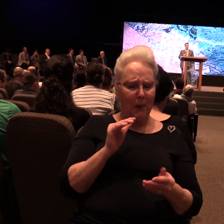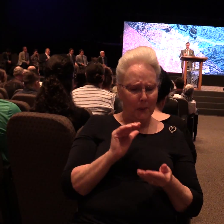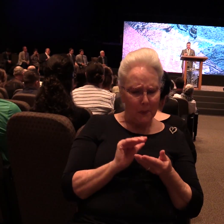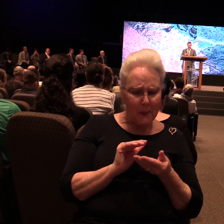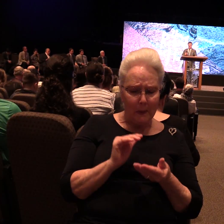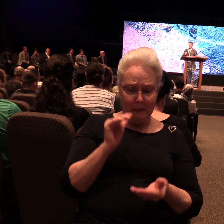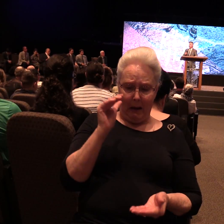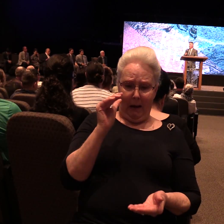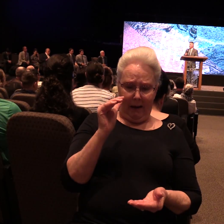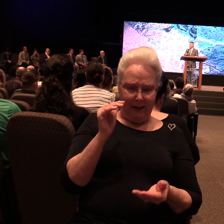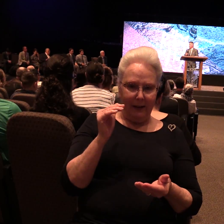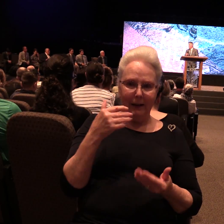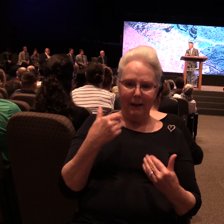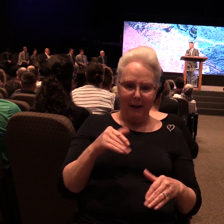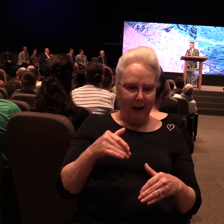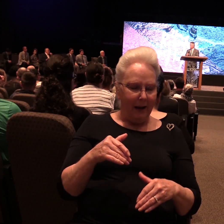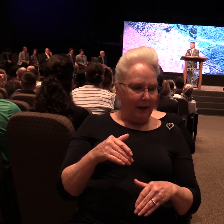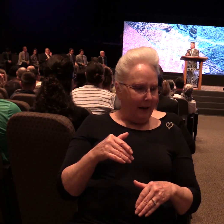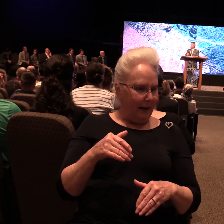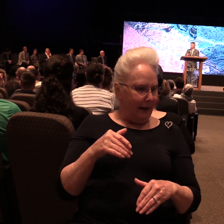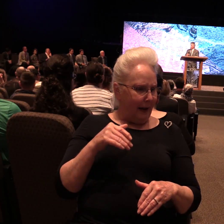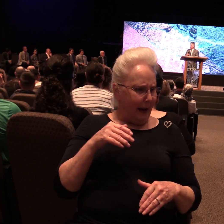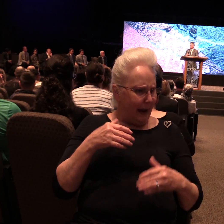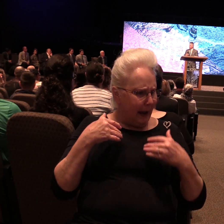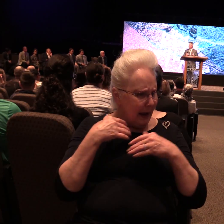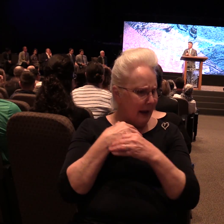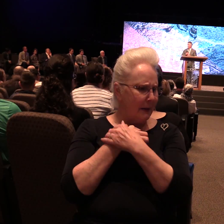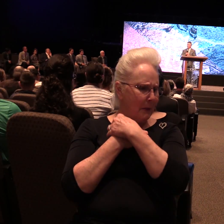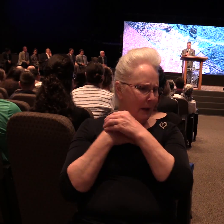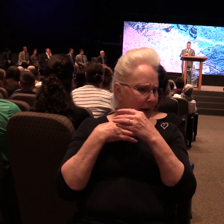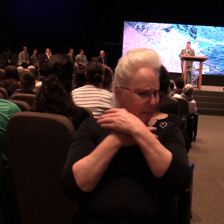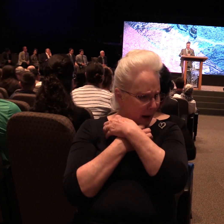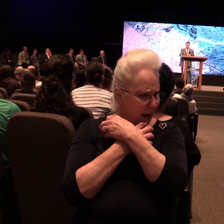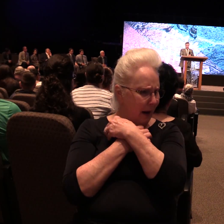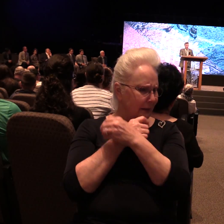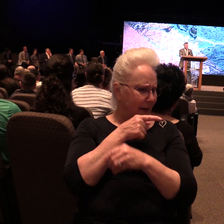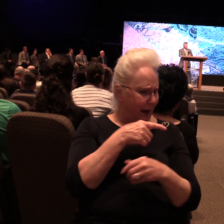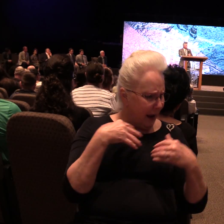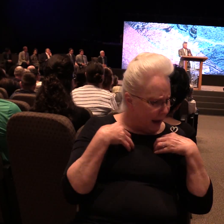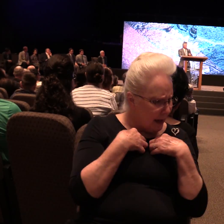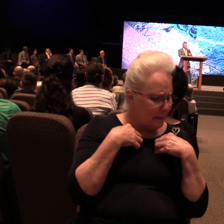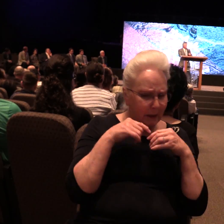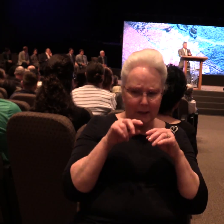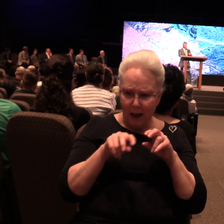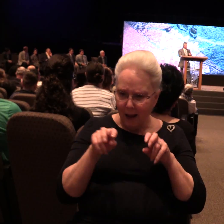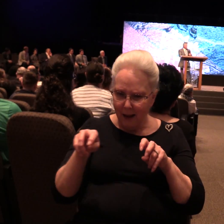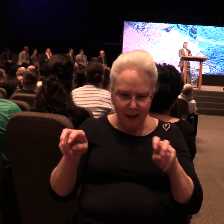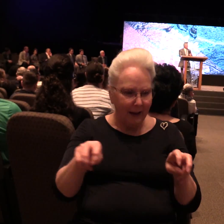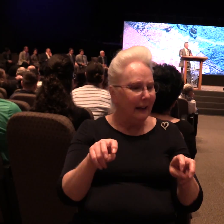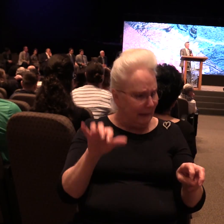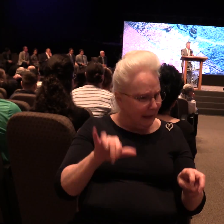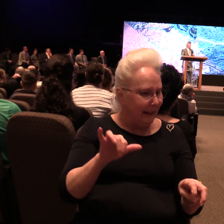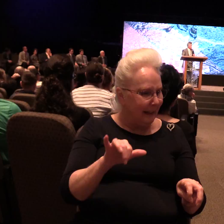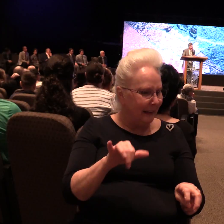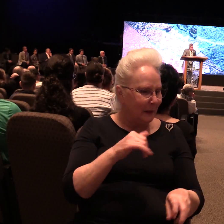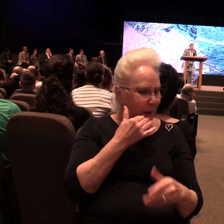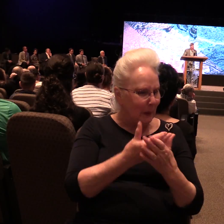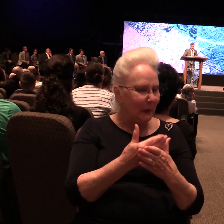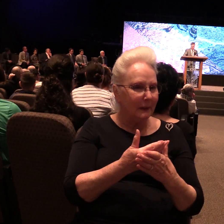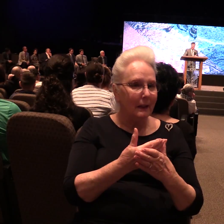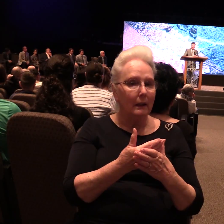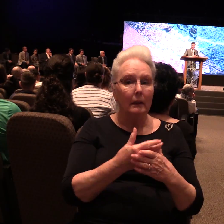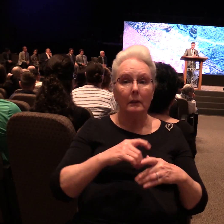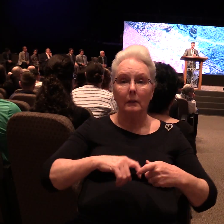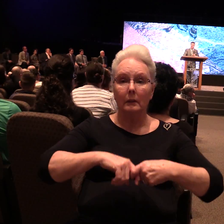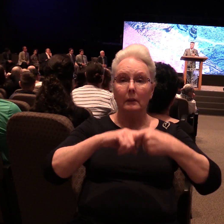graze in the glens and run in the pristine forest of this perfect world. Then God paused and made